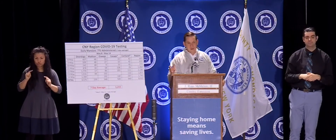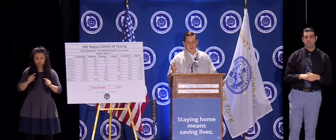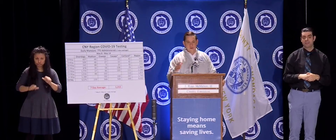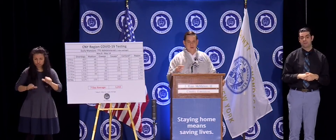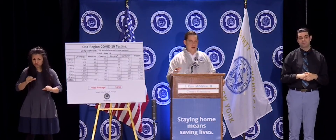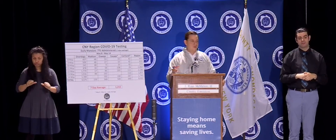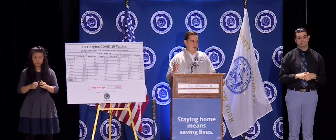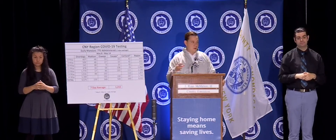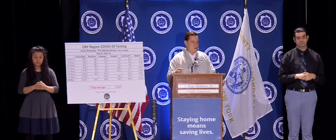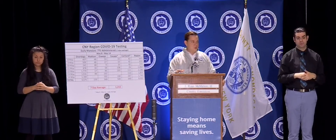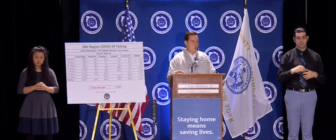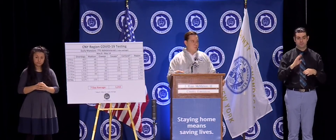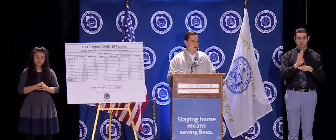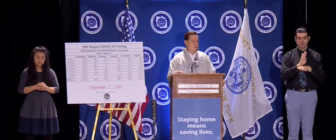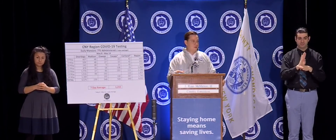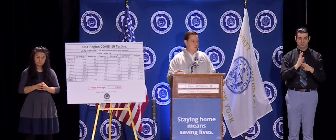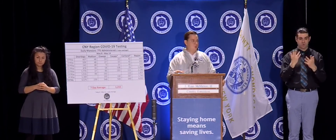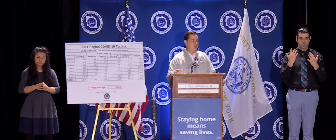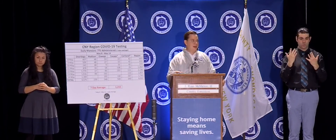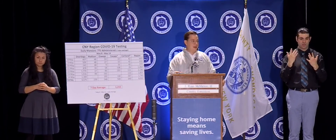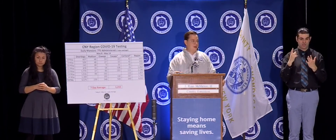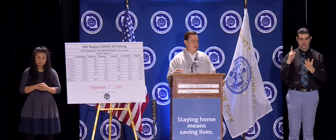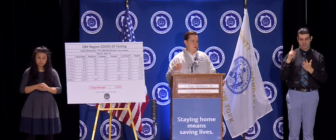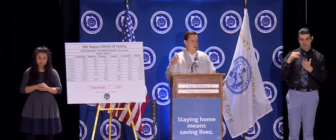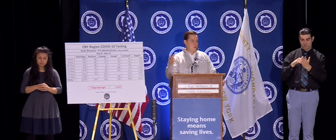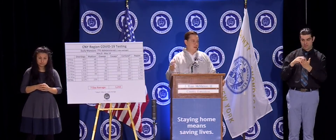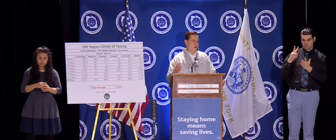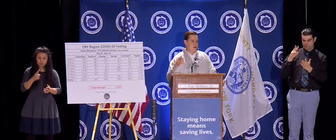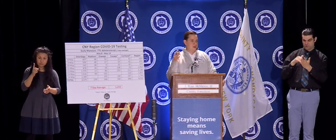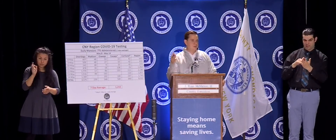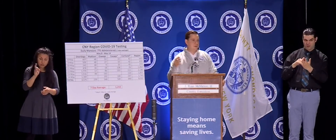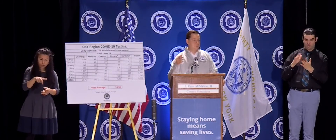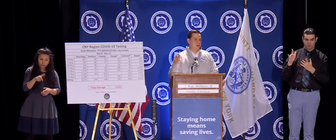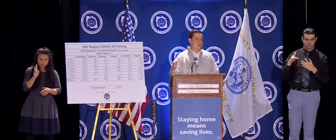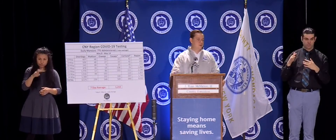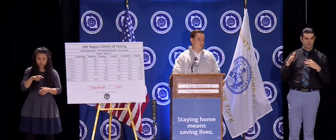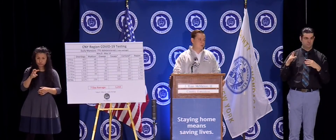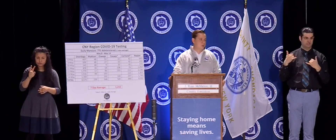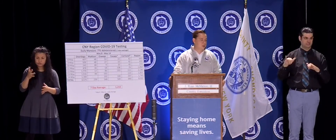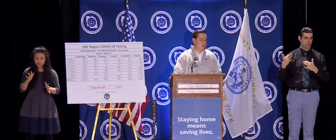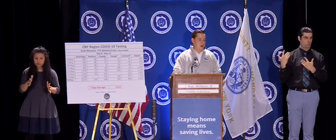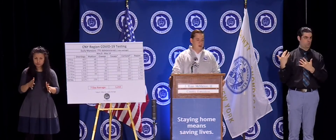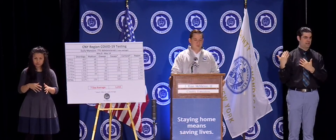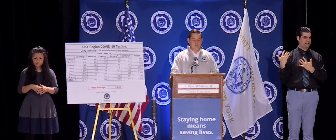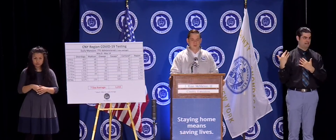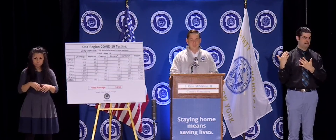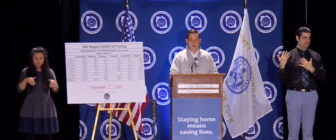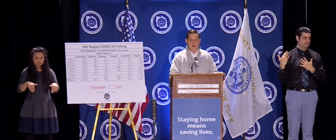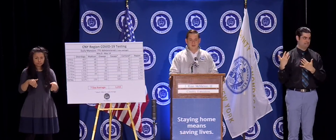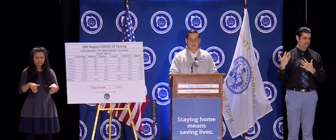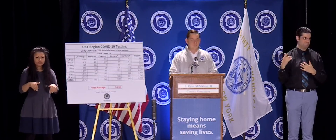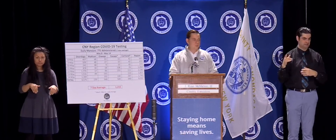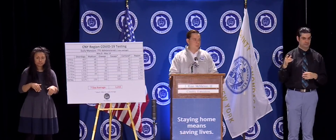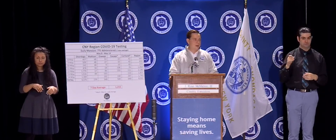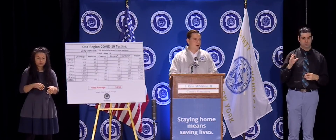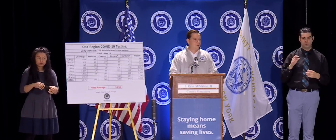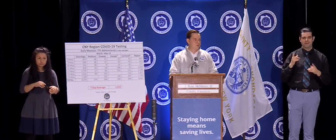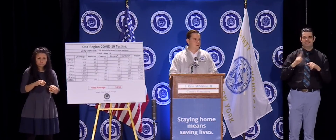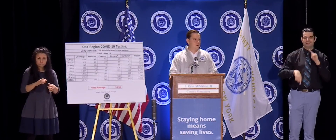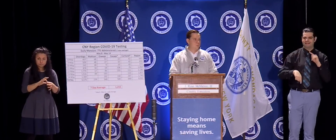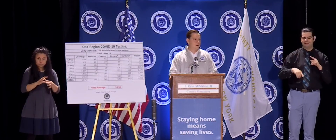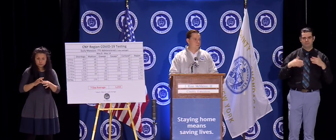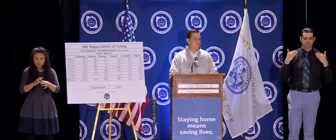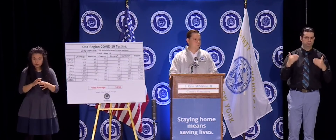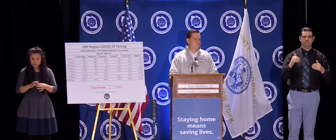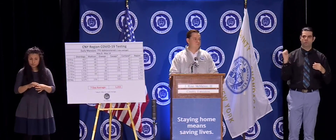maybe you didn't have thousands open in one day. They're waiting to get things through. But certainly, I think you probably had